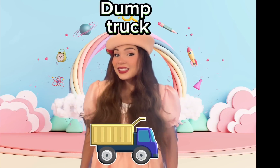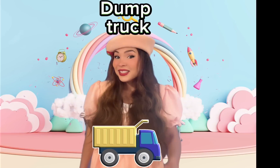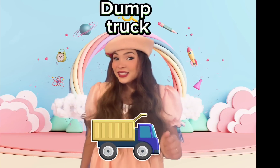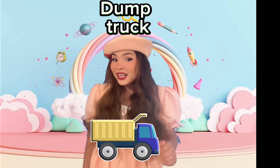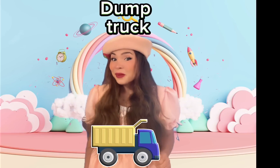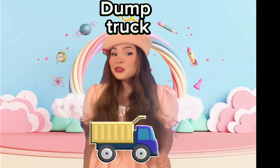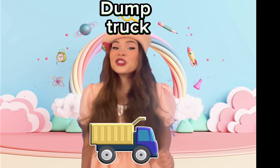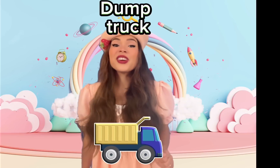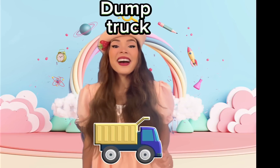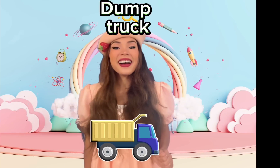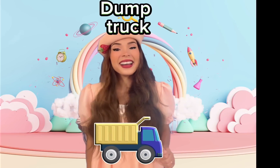Dump truck.